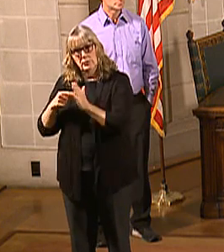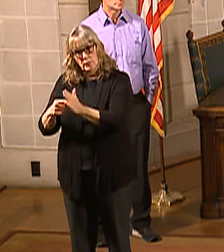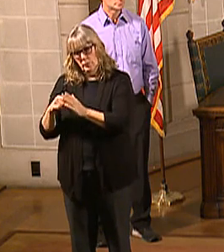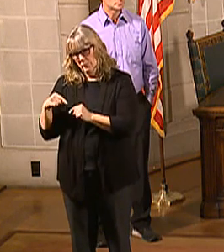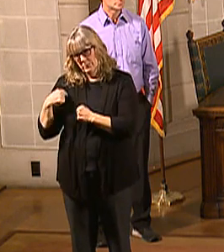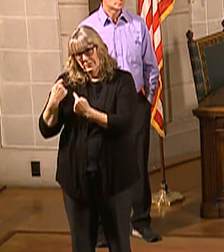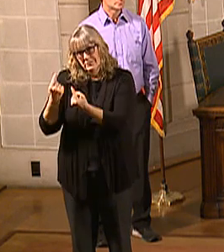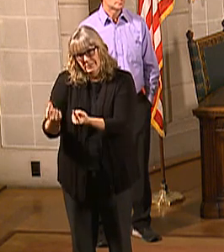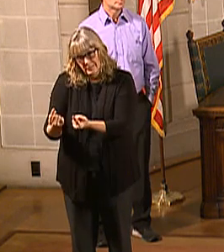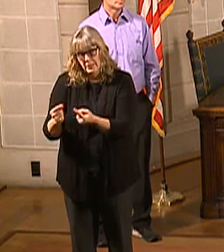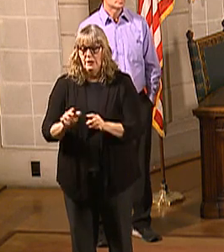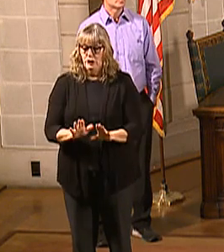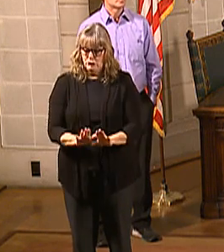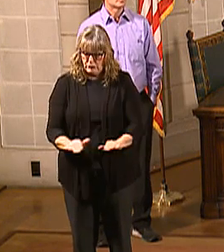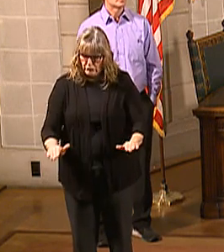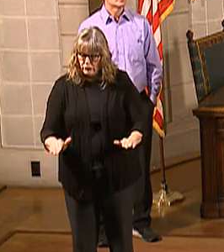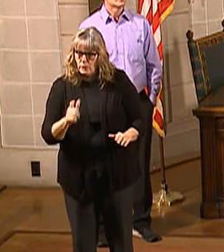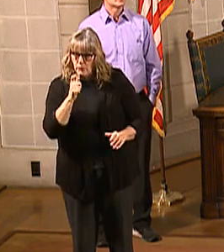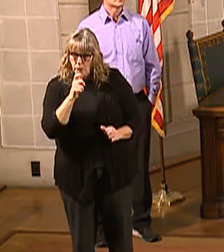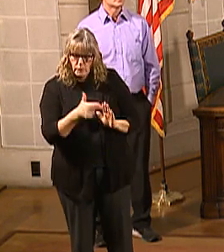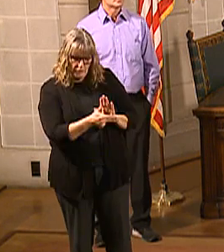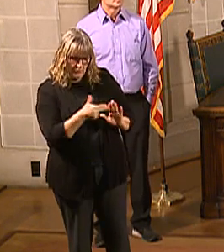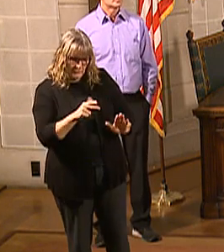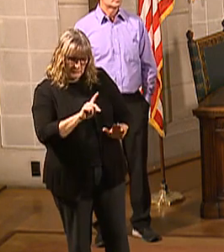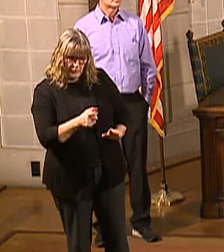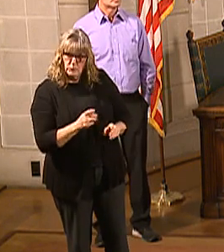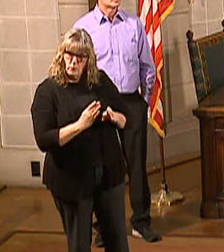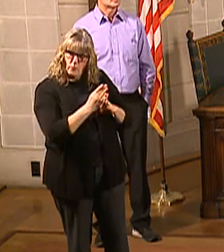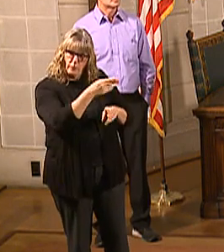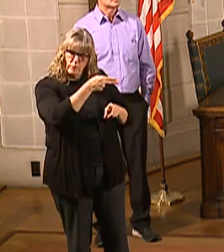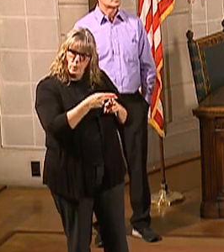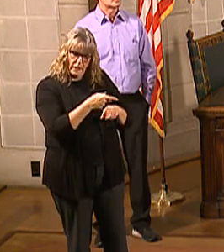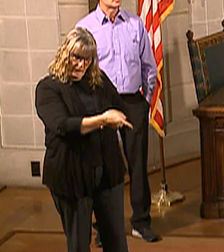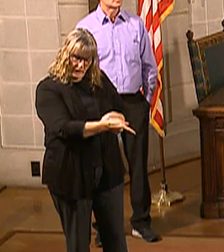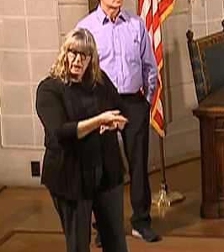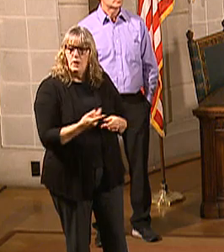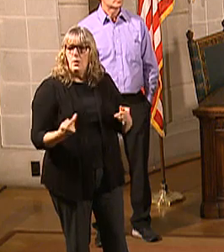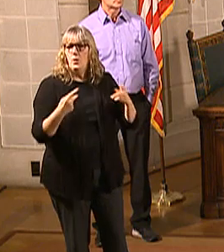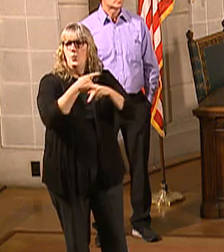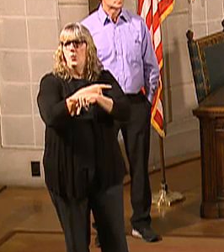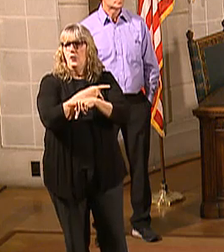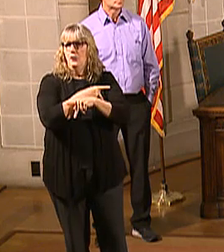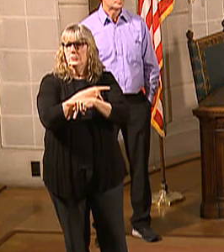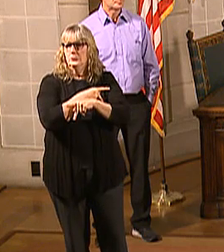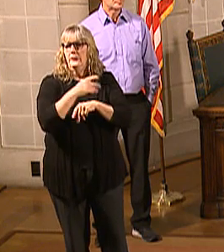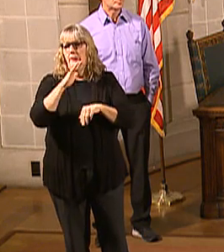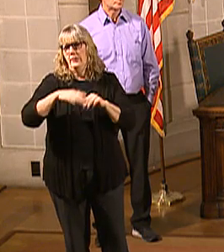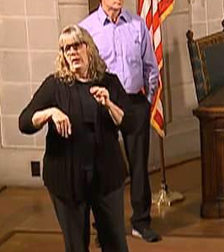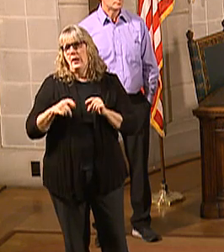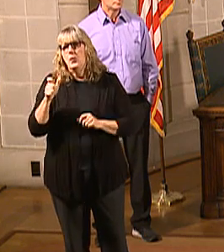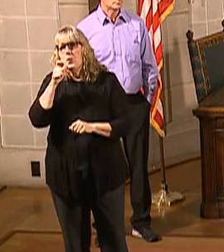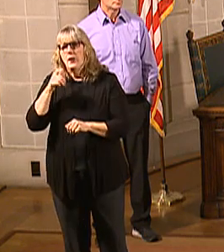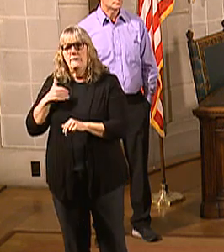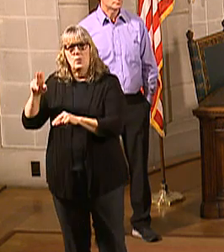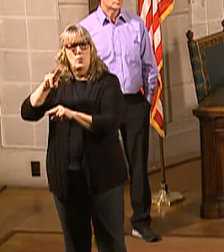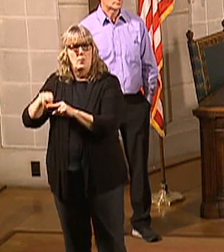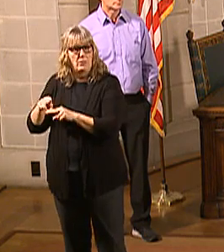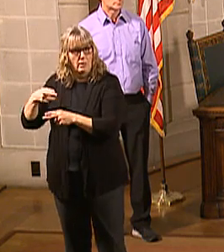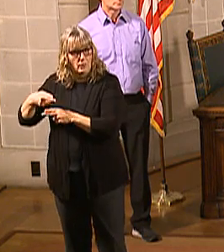lately that children diagnosed as being overweight suffer worse outcomes than children of normal